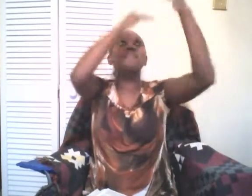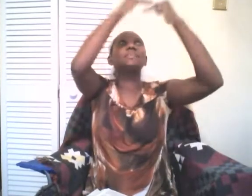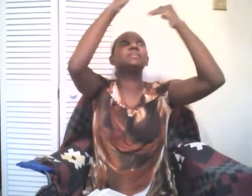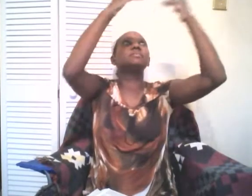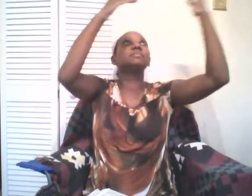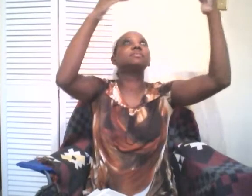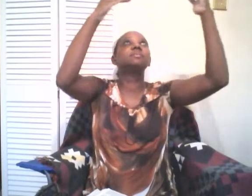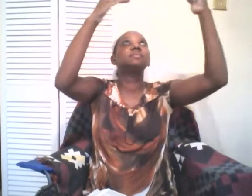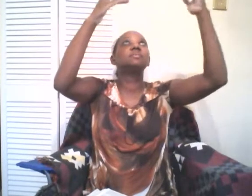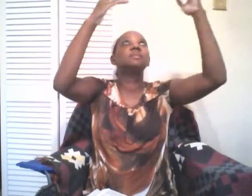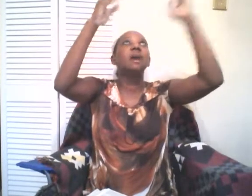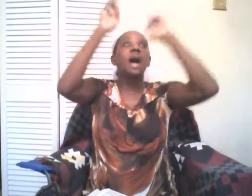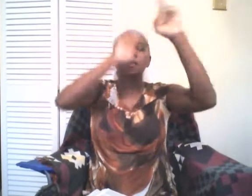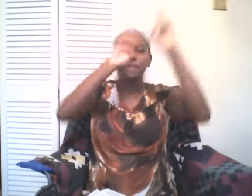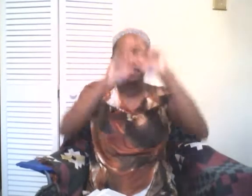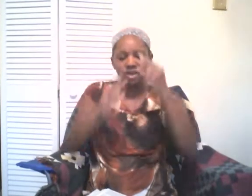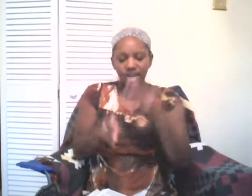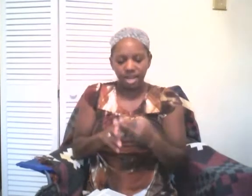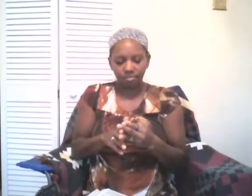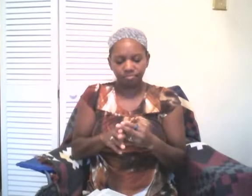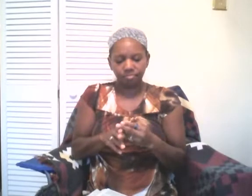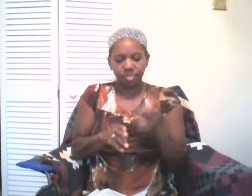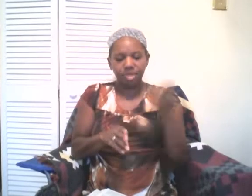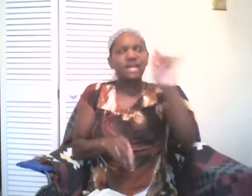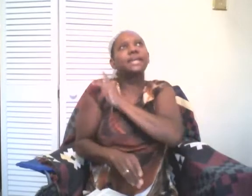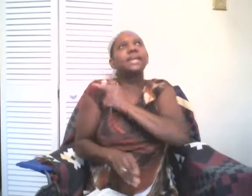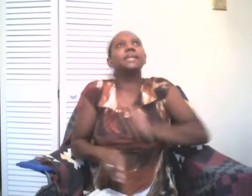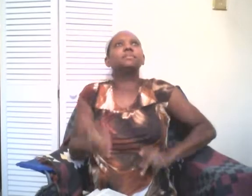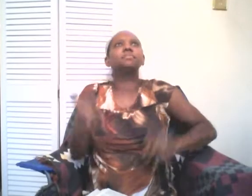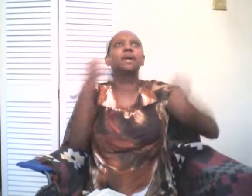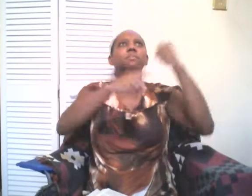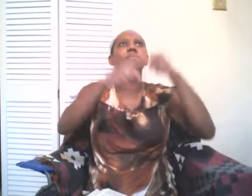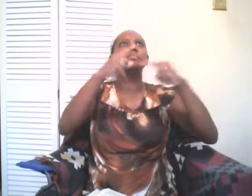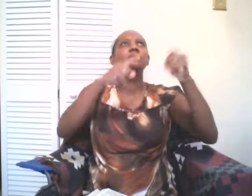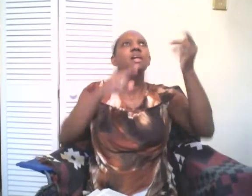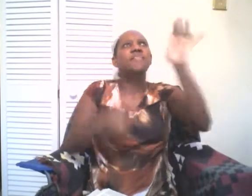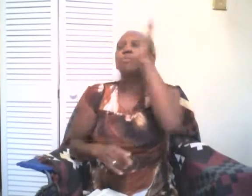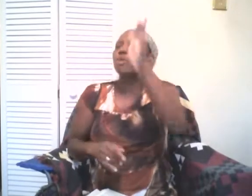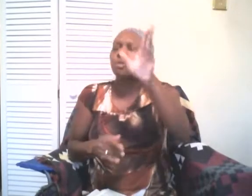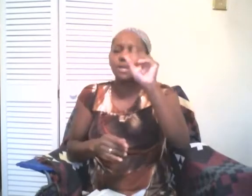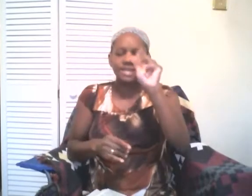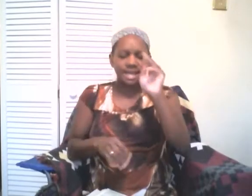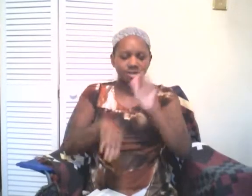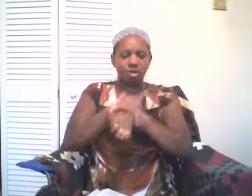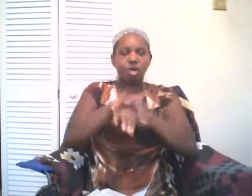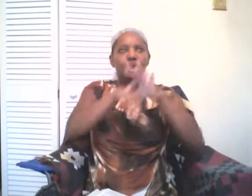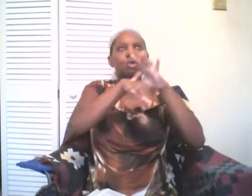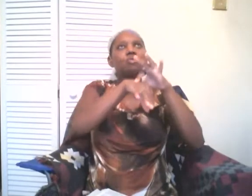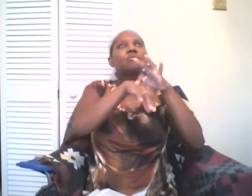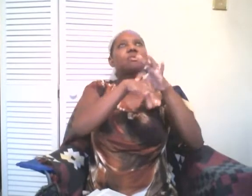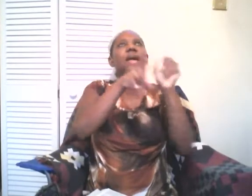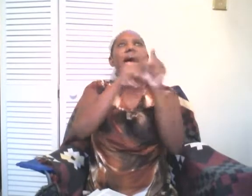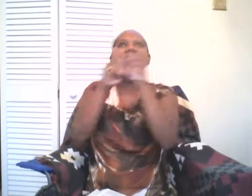heaven, hallowed be thy name, thy kingdom come, thy will be done on earth as it